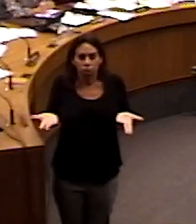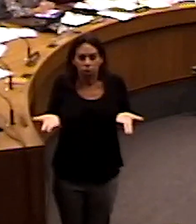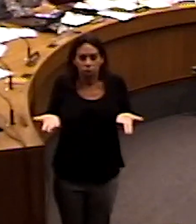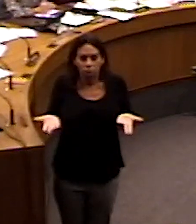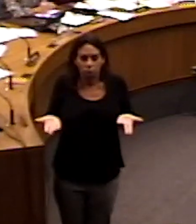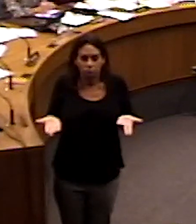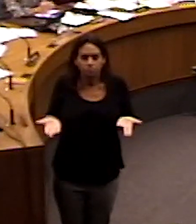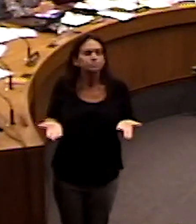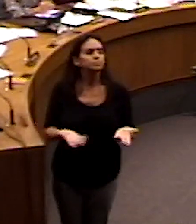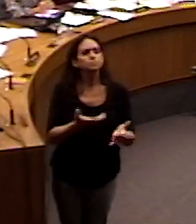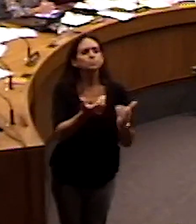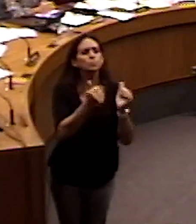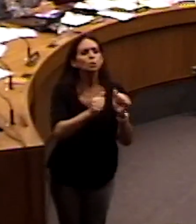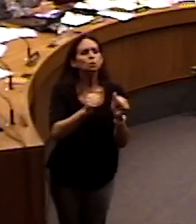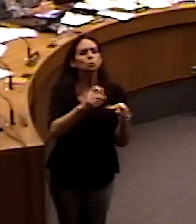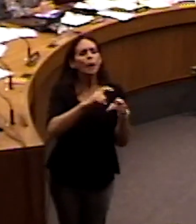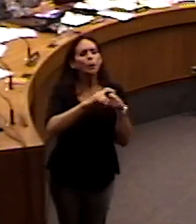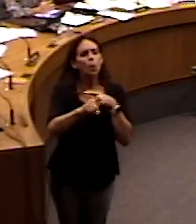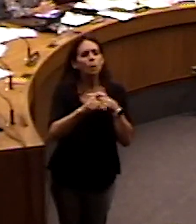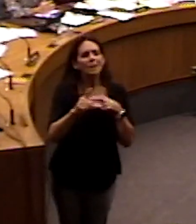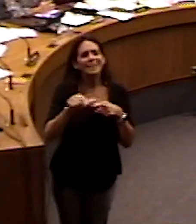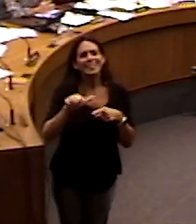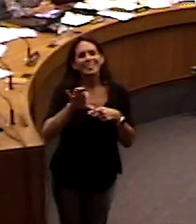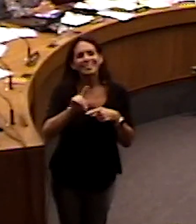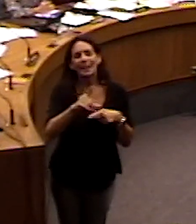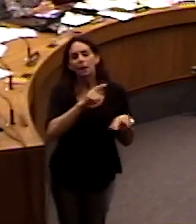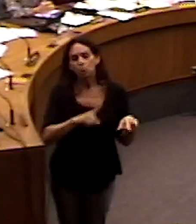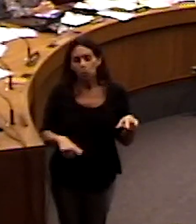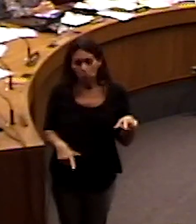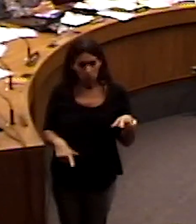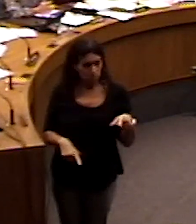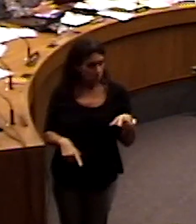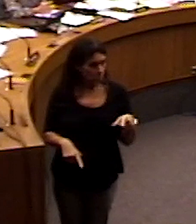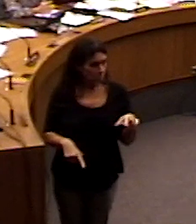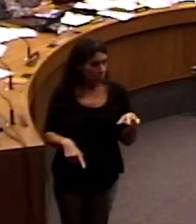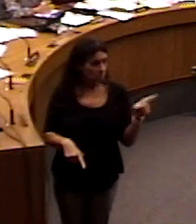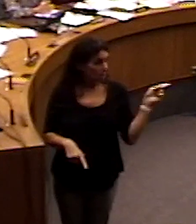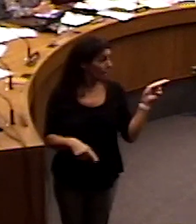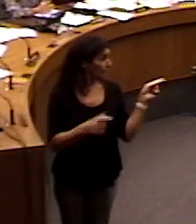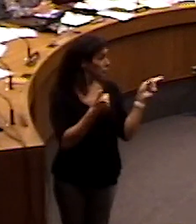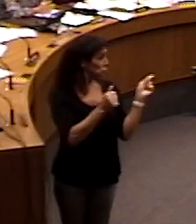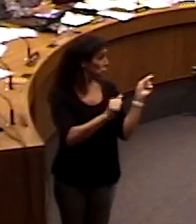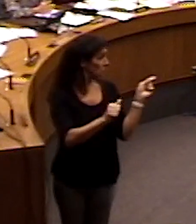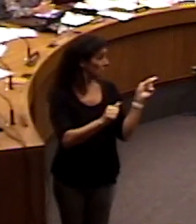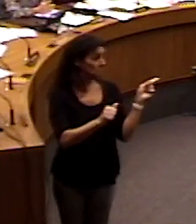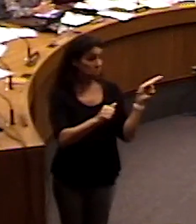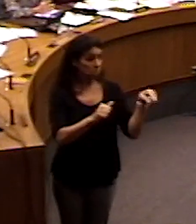Have you tried calling landlord tenant again? Has anybody called them at all in the last month or so?